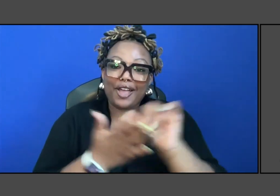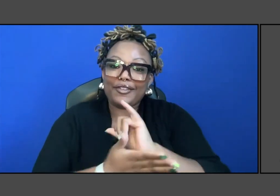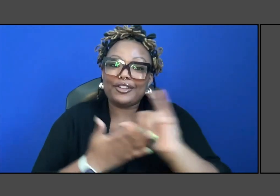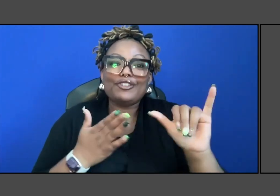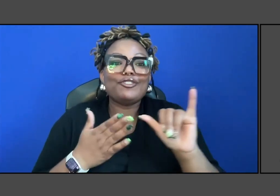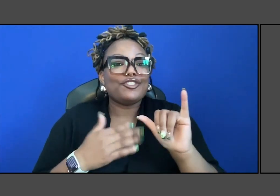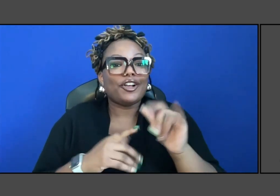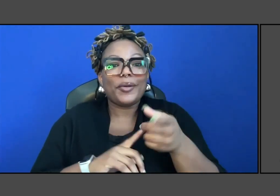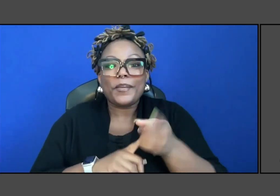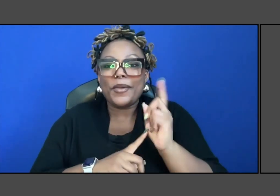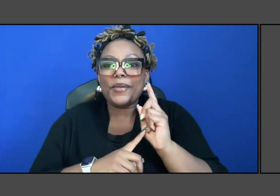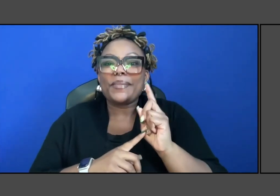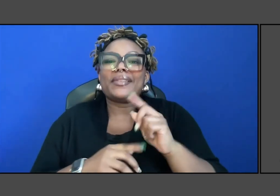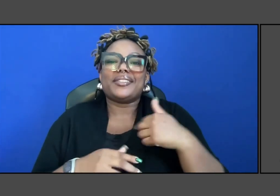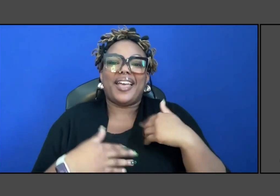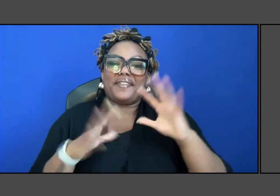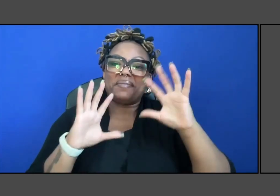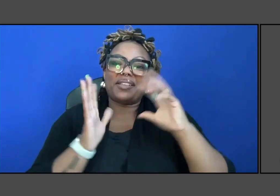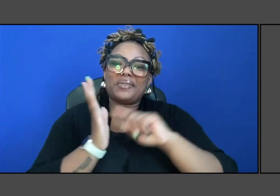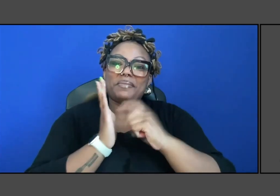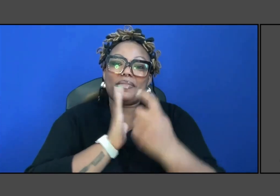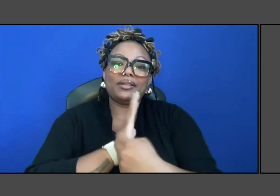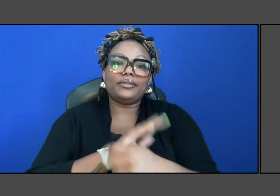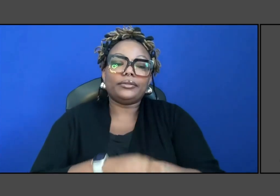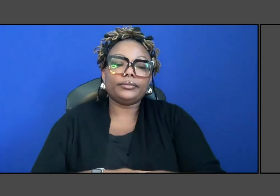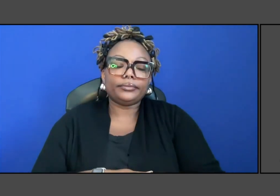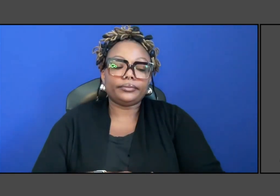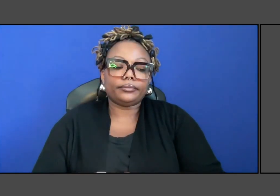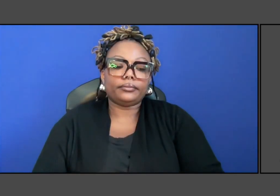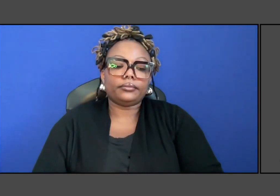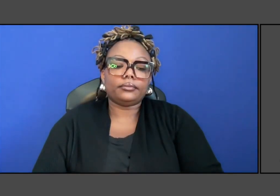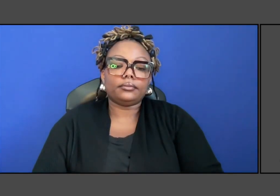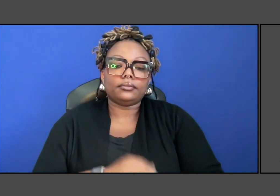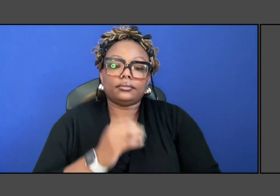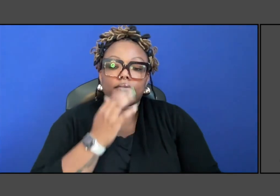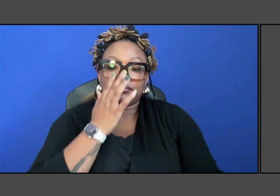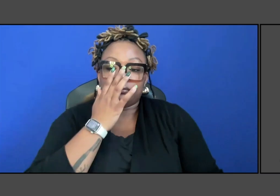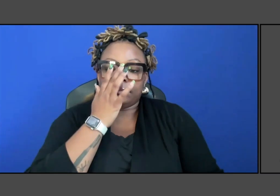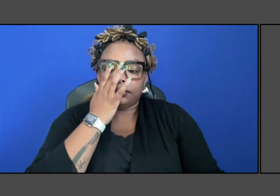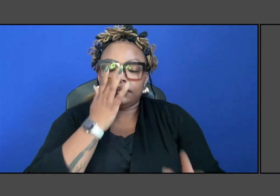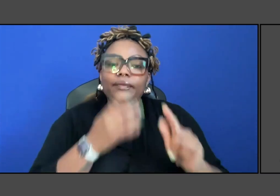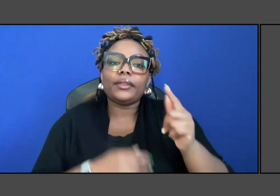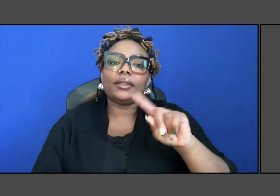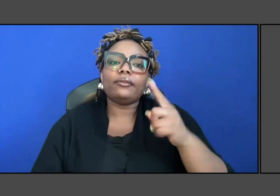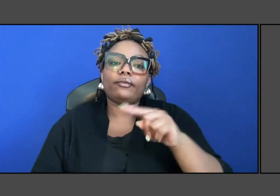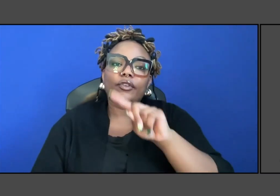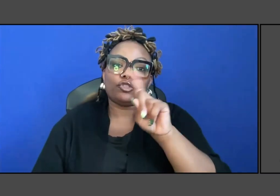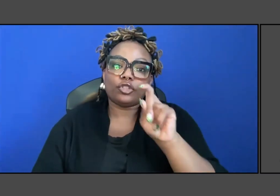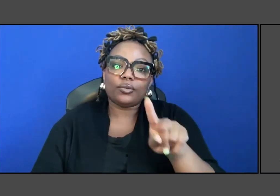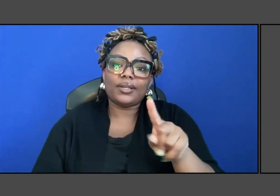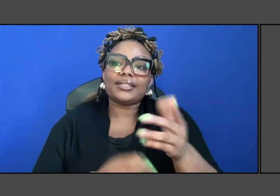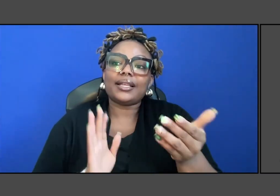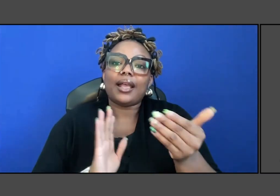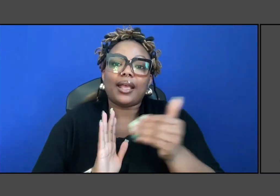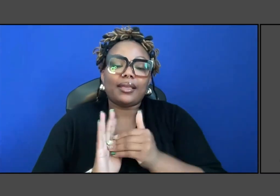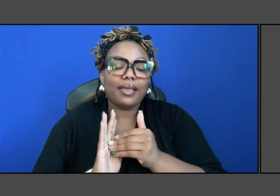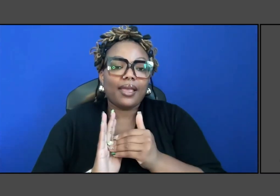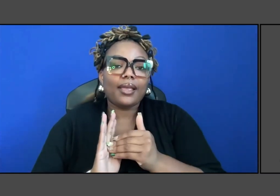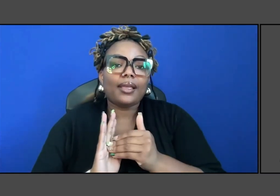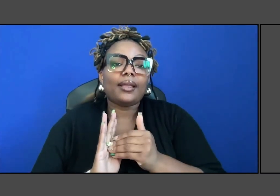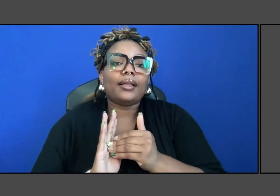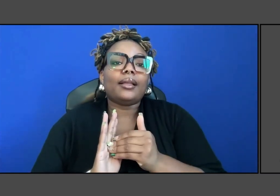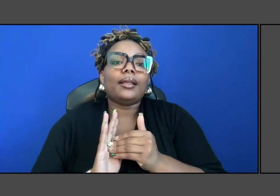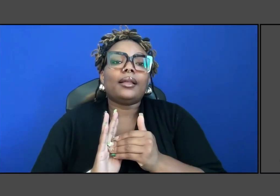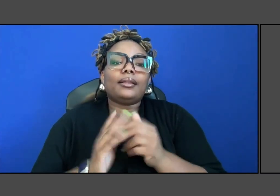metaphor. The first question here, again, there are just so very, very, very